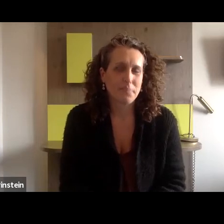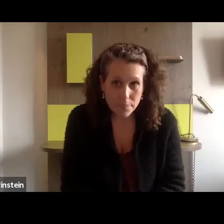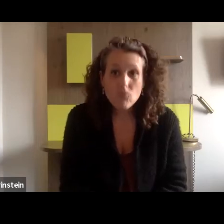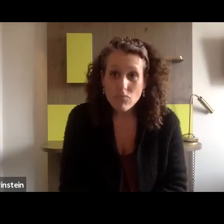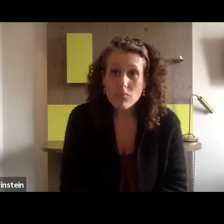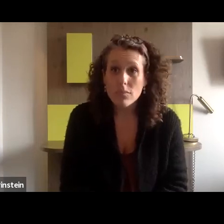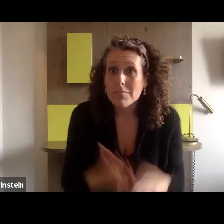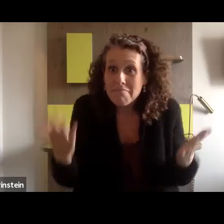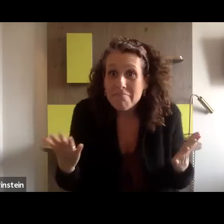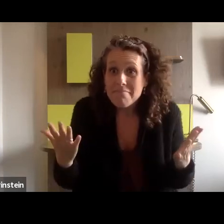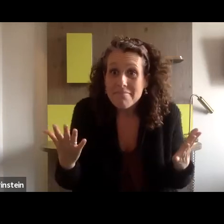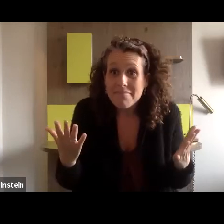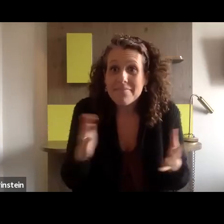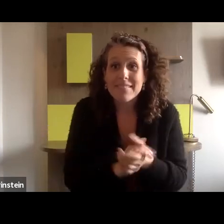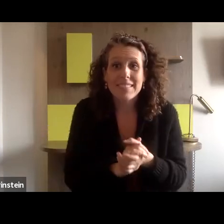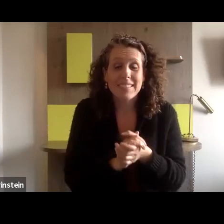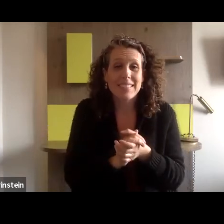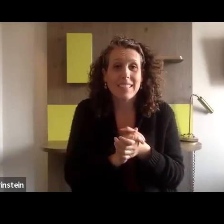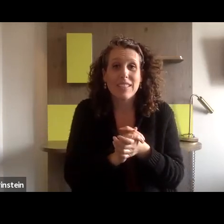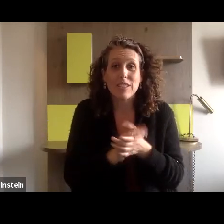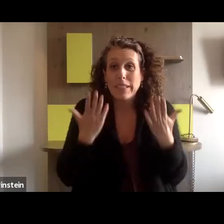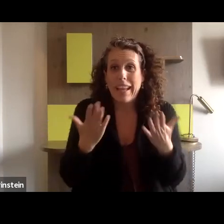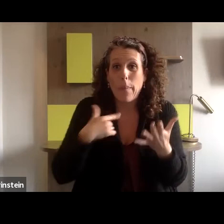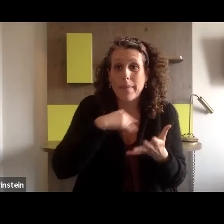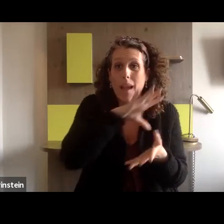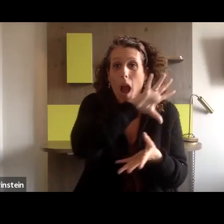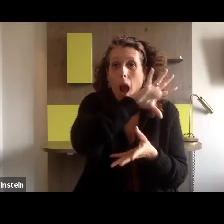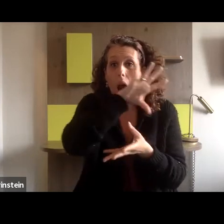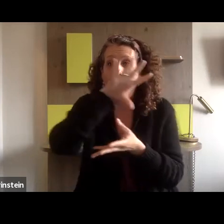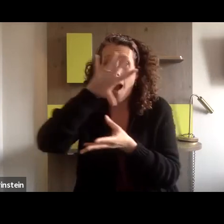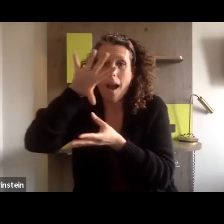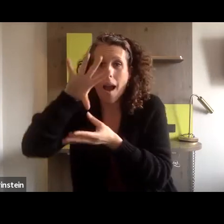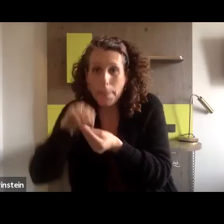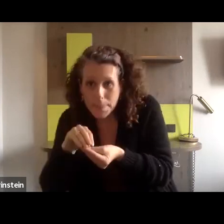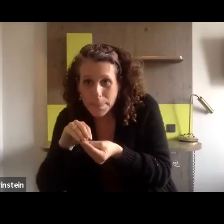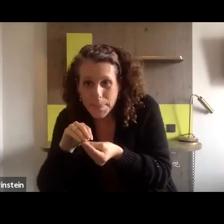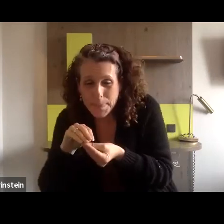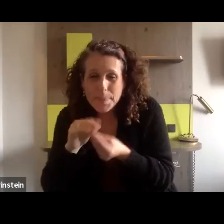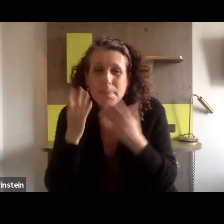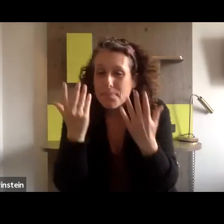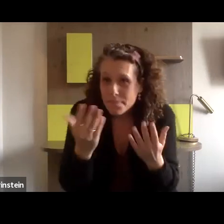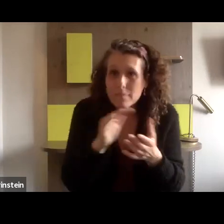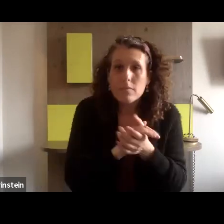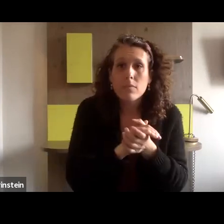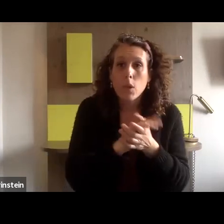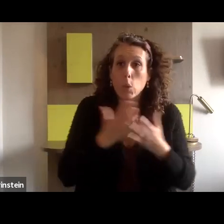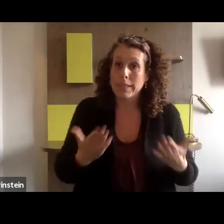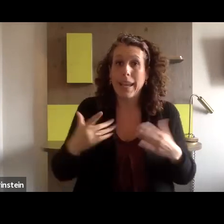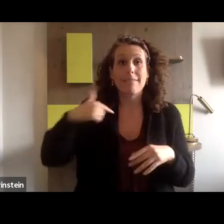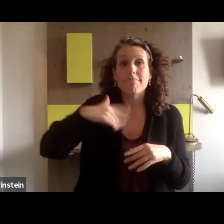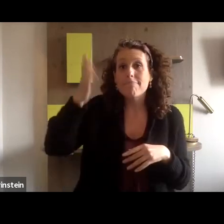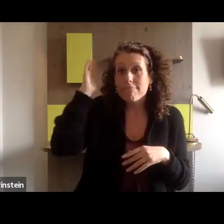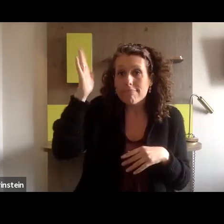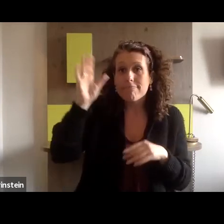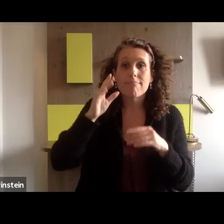So yeah, with that, I'm coming to a close. So I have tried to address some